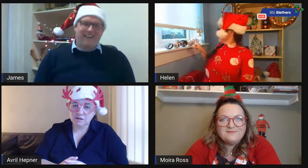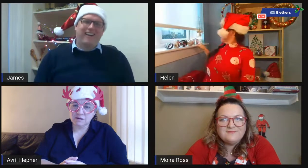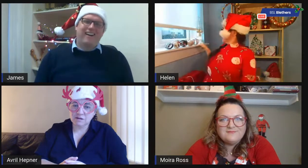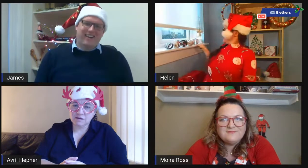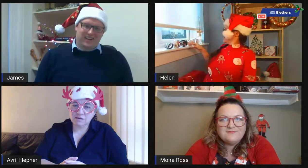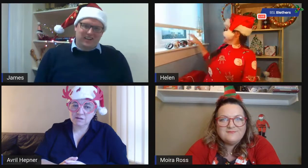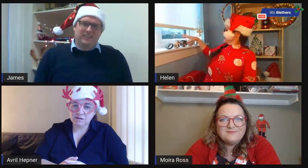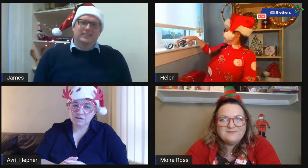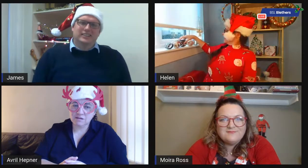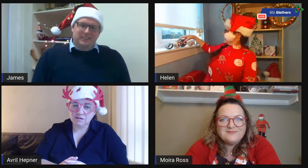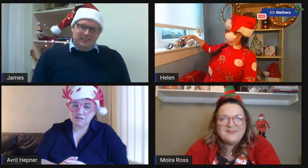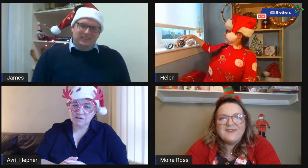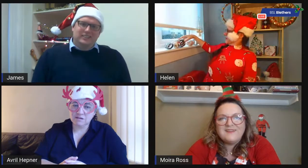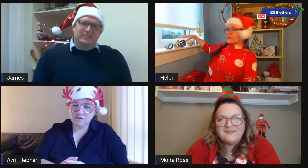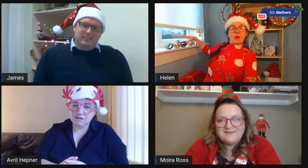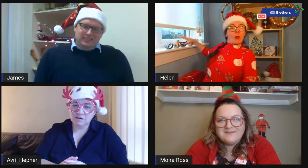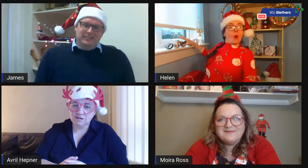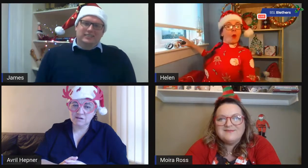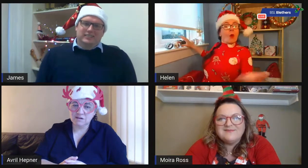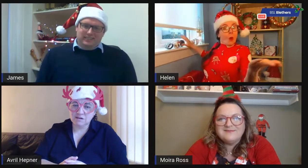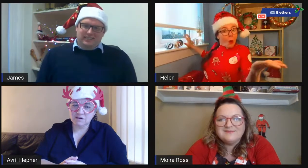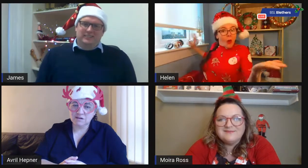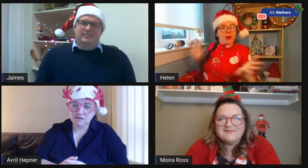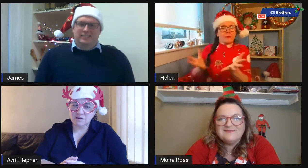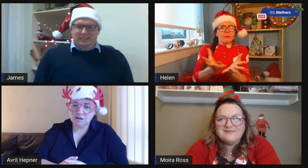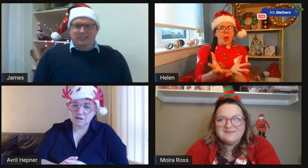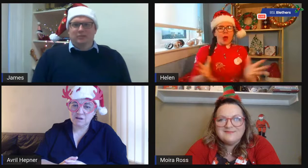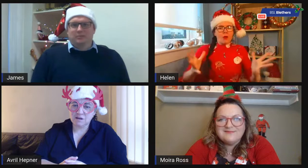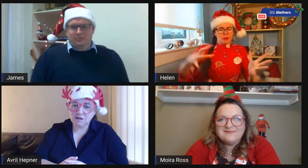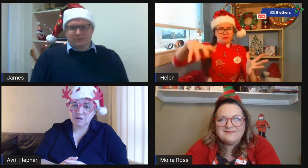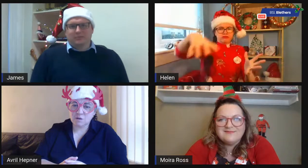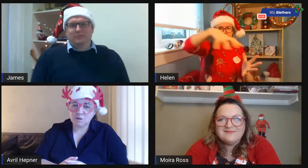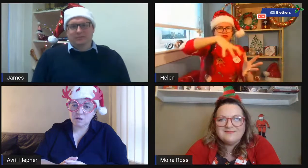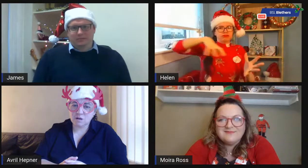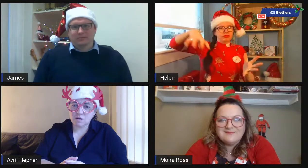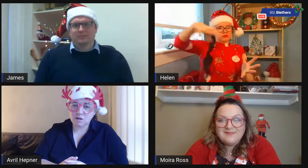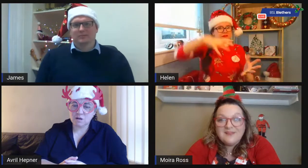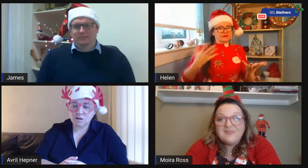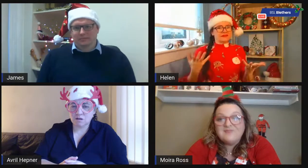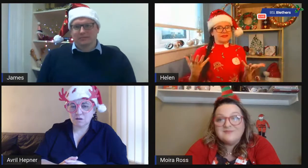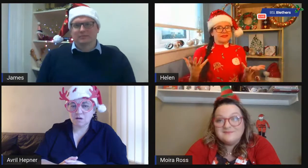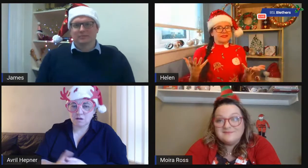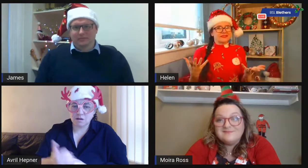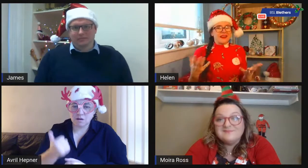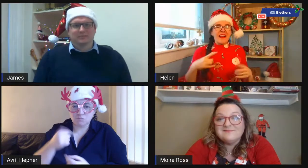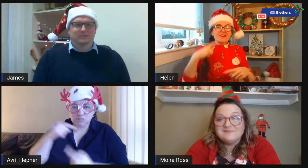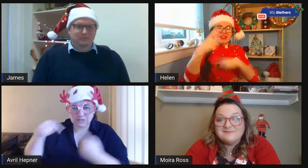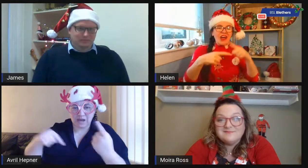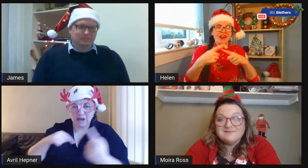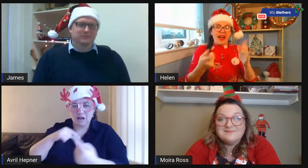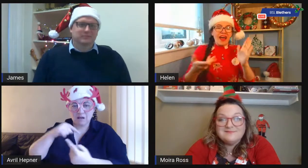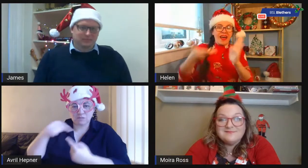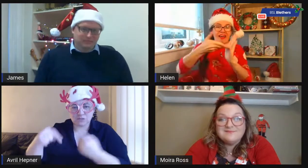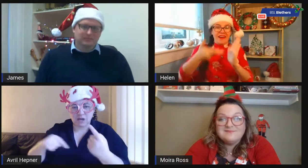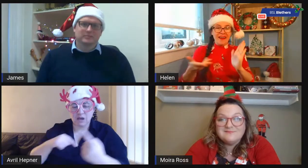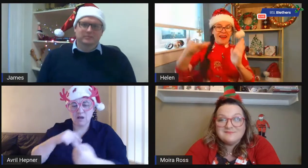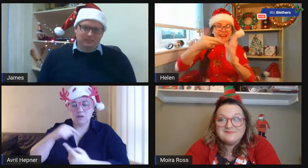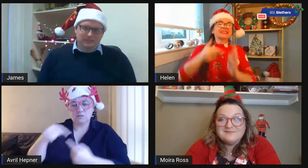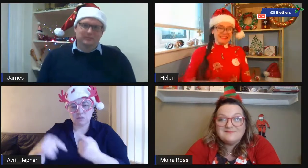you don't have to just do that. You can put it like I'm doing on the windowsill as a decoration, or maybe make your own kind of installation and like a